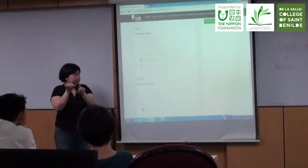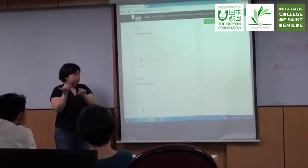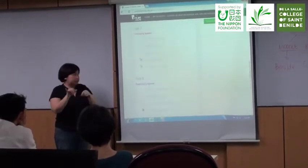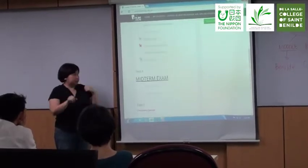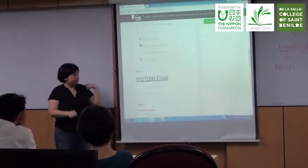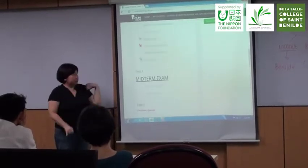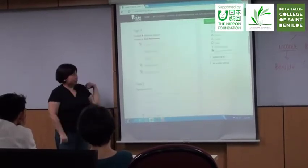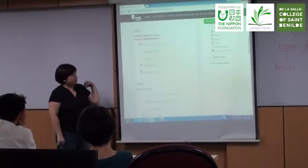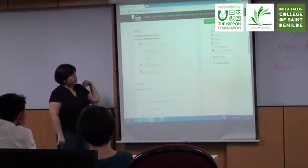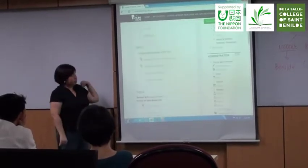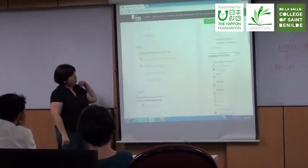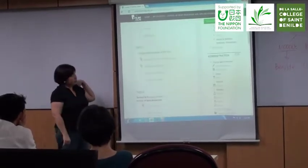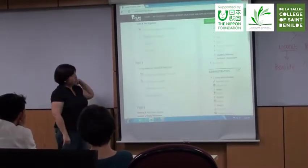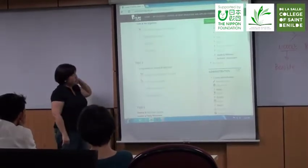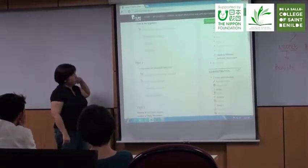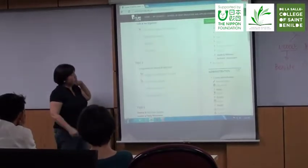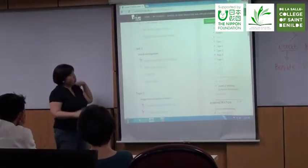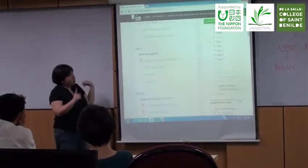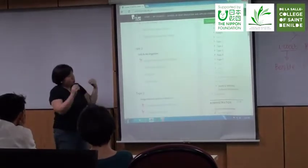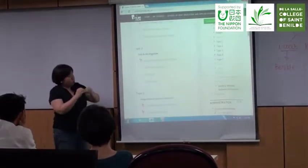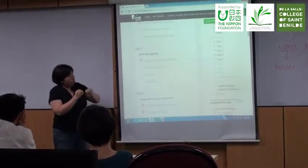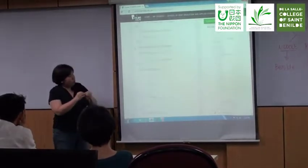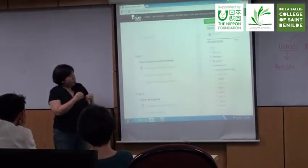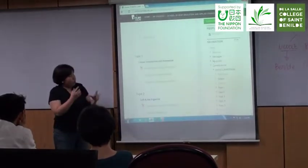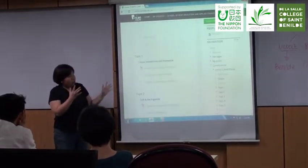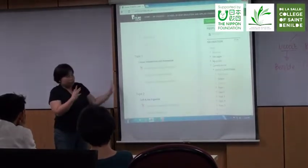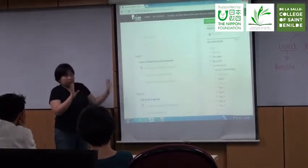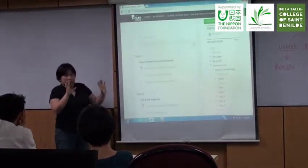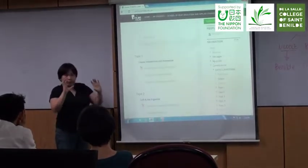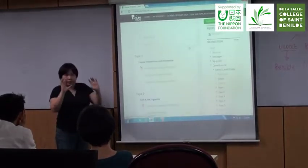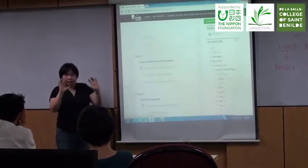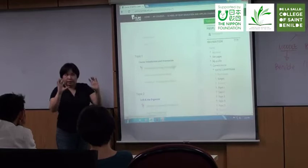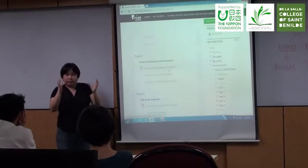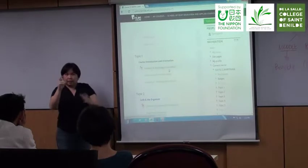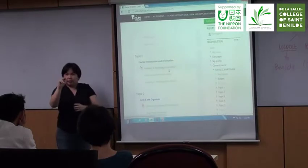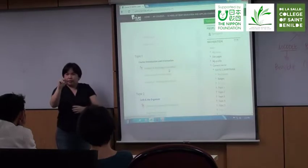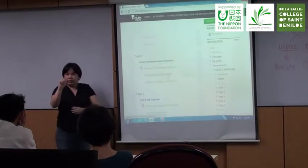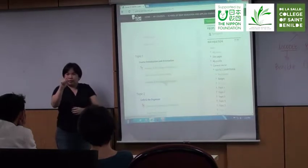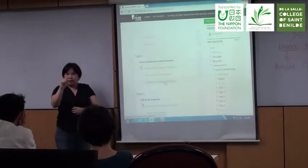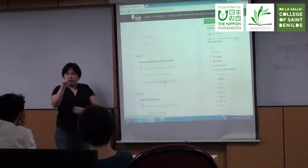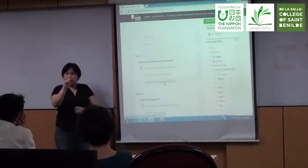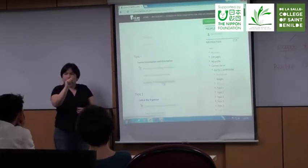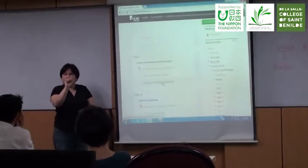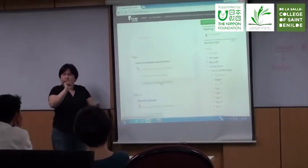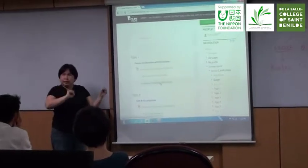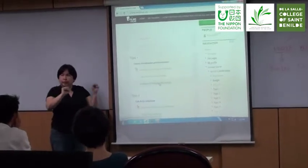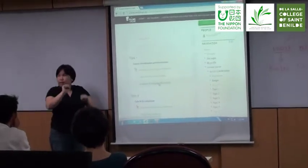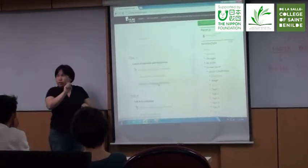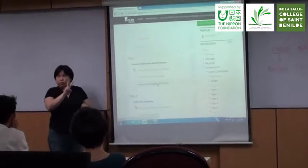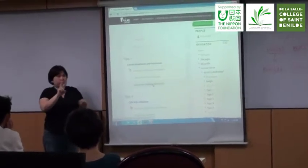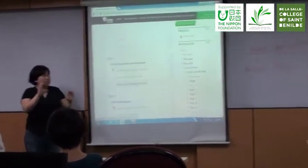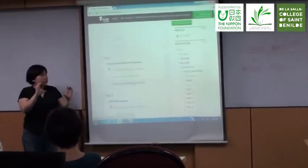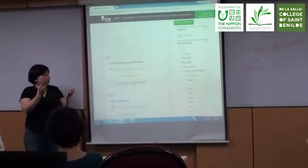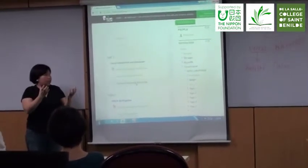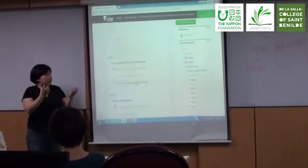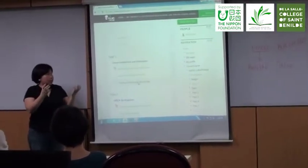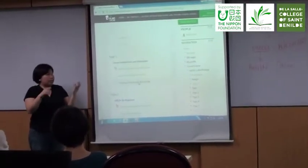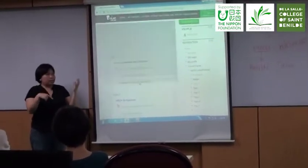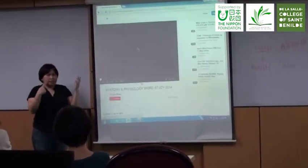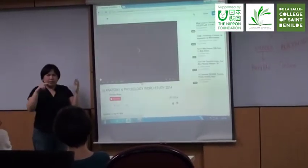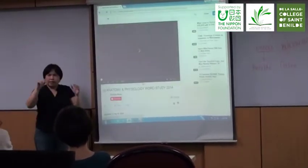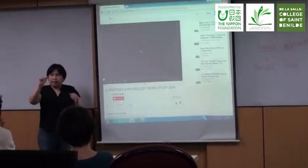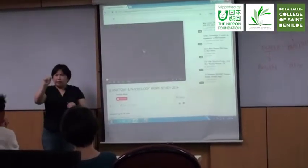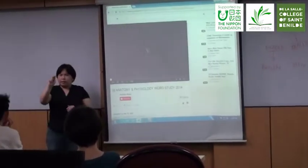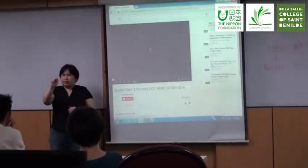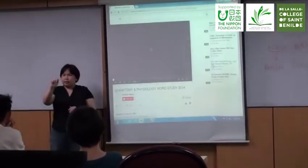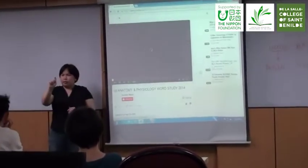And then, one feature of my Not Sci 2 class would be the Anatomy and Physiology